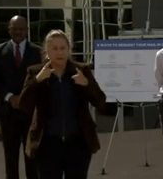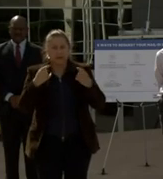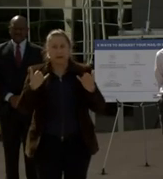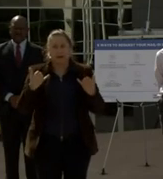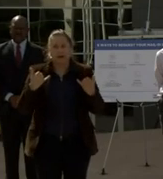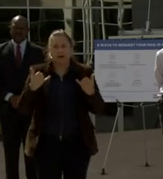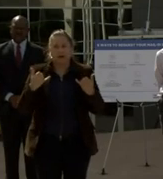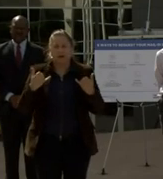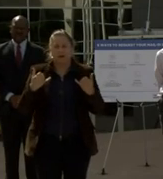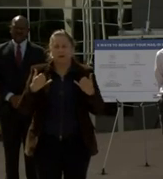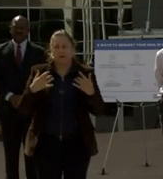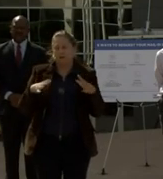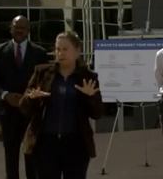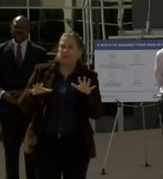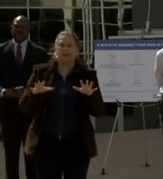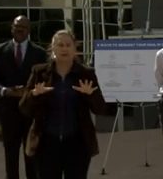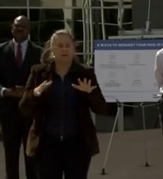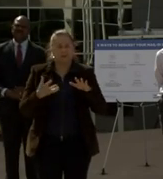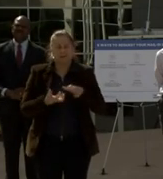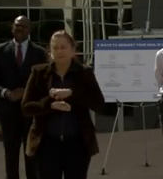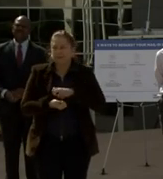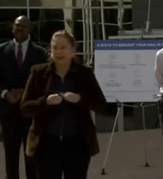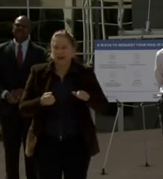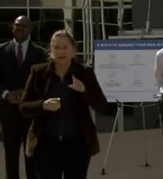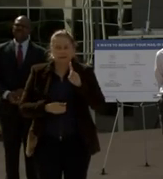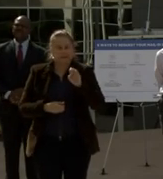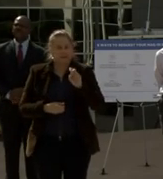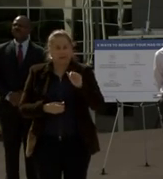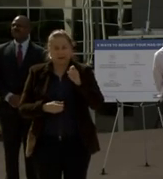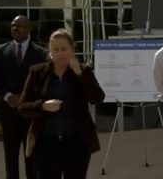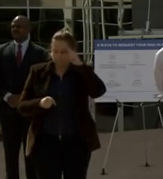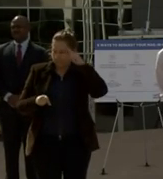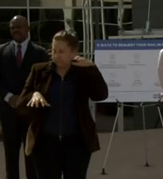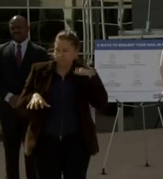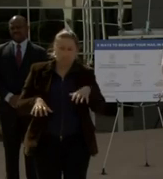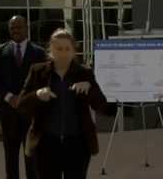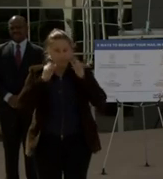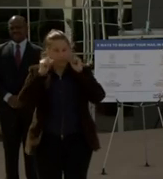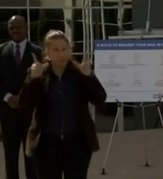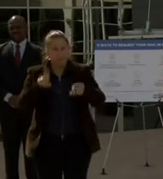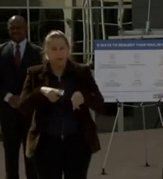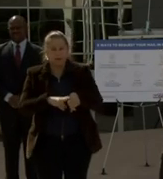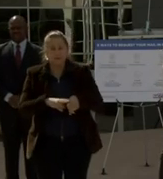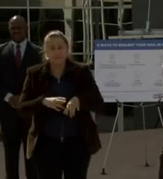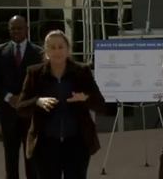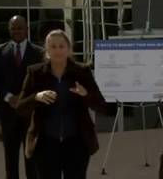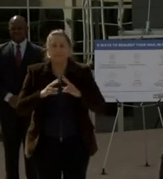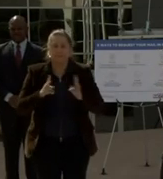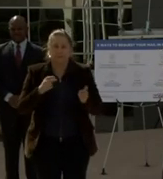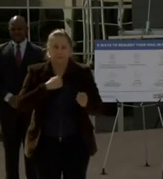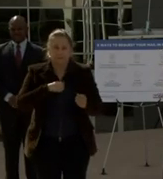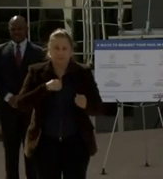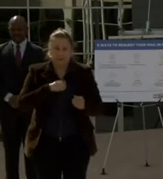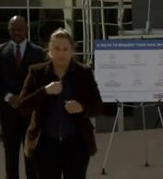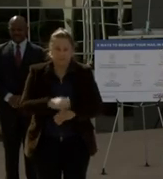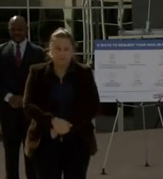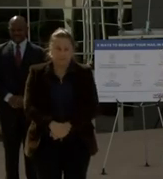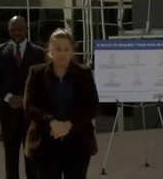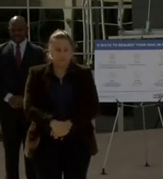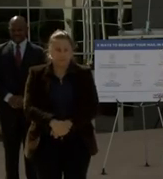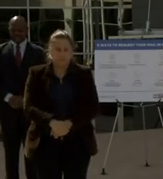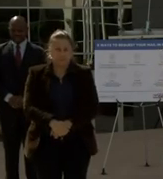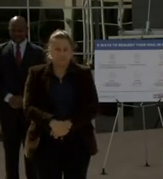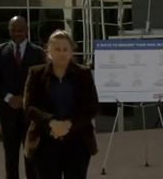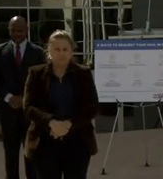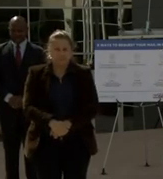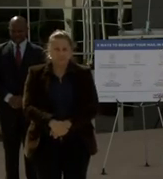course, and we just are, we're very sorry. And these are folks that